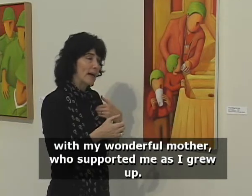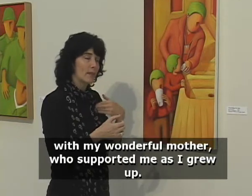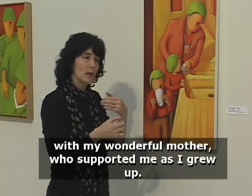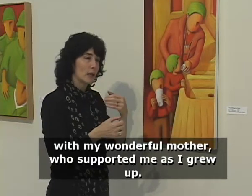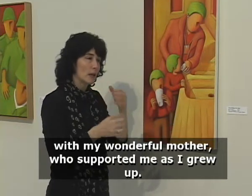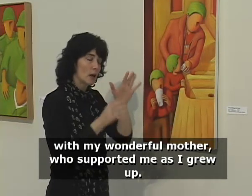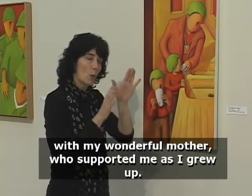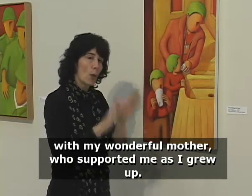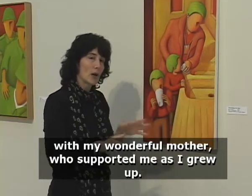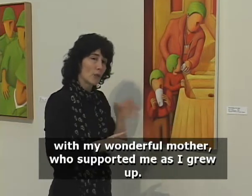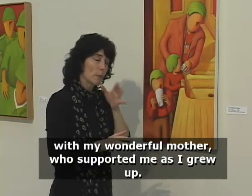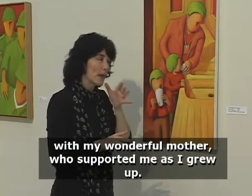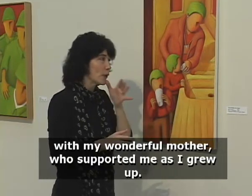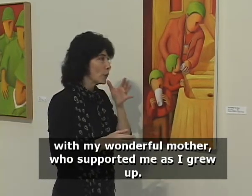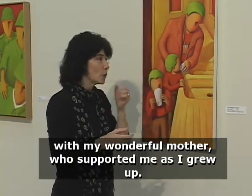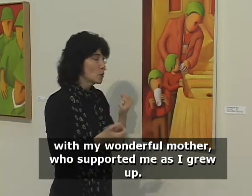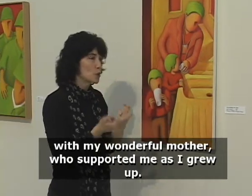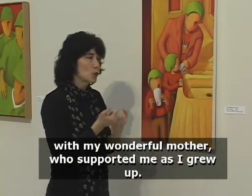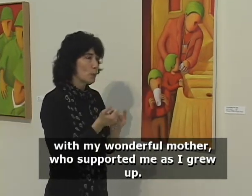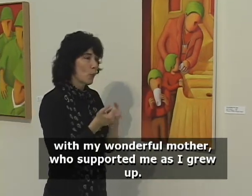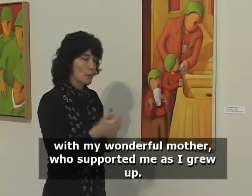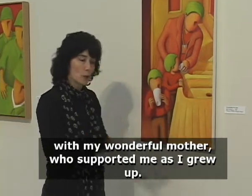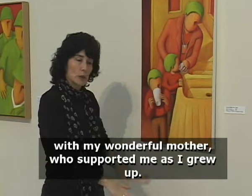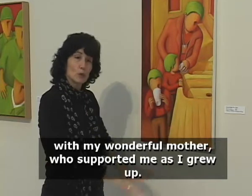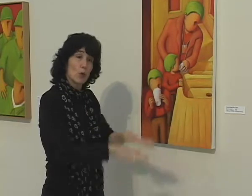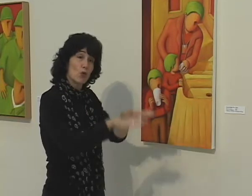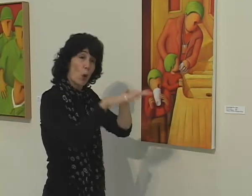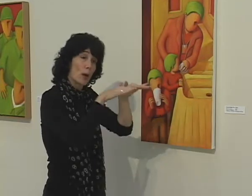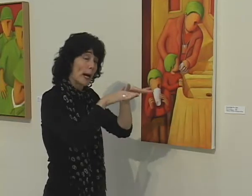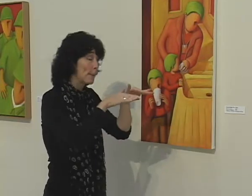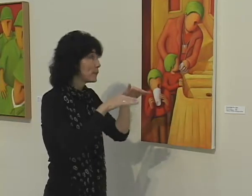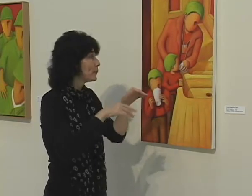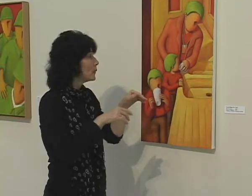wonderful mother who supported me as I grew up.